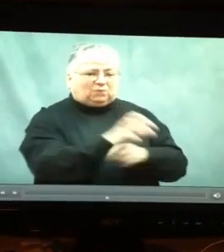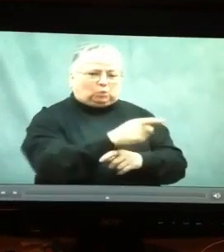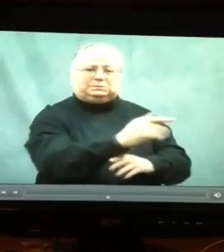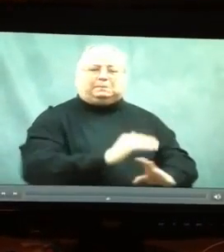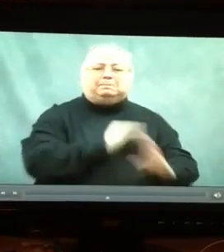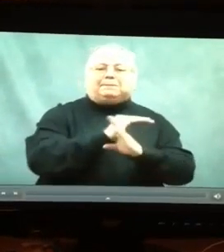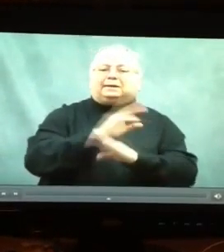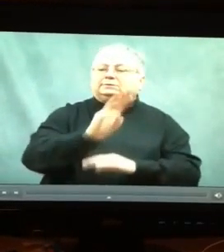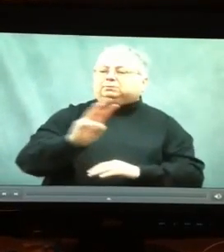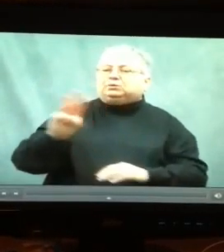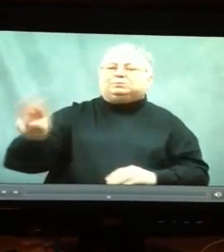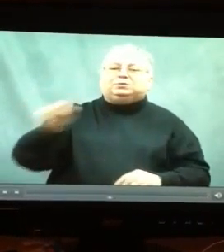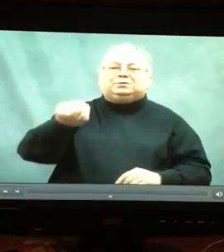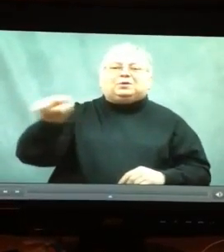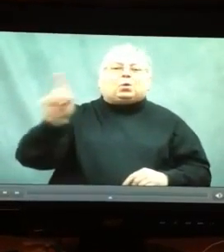other browsers and sites,